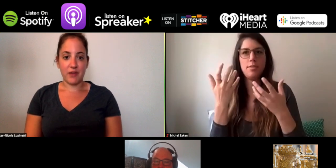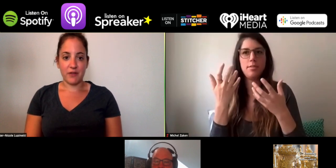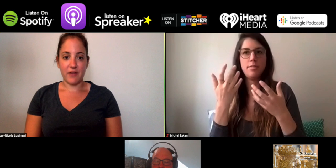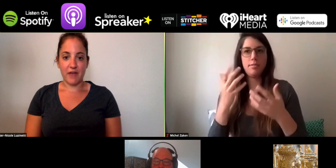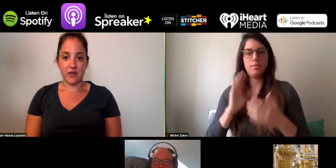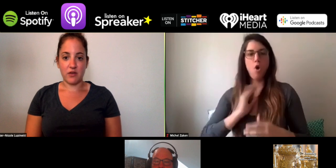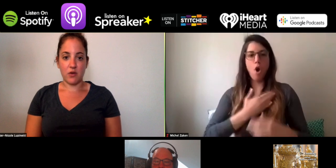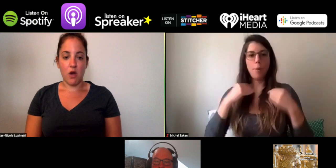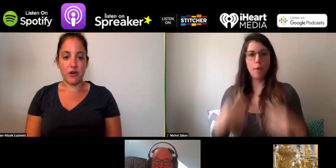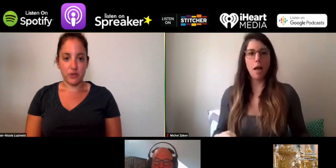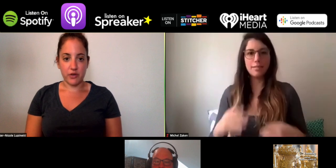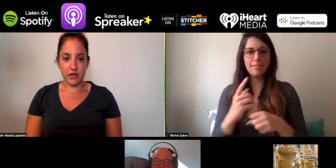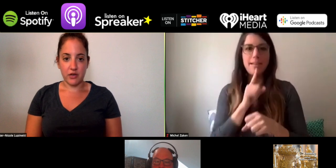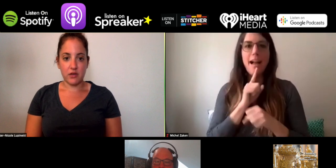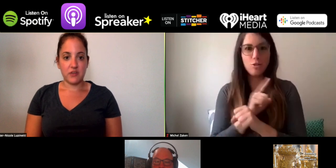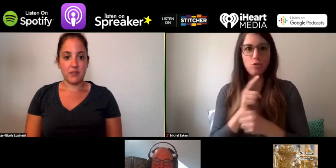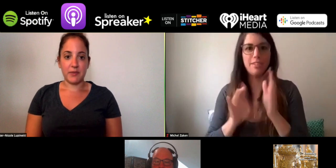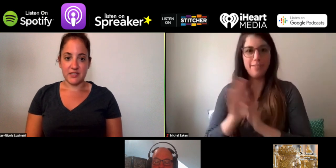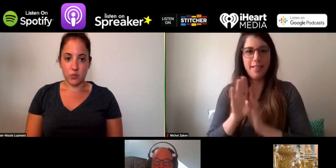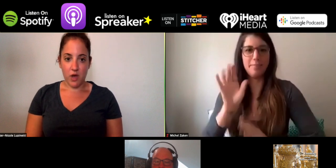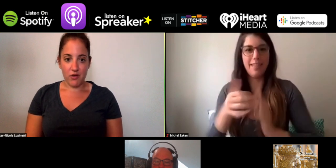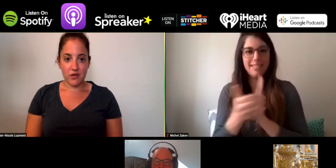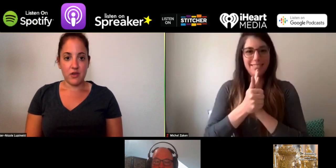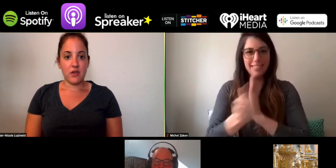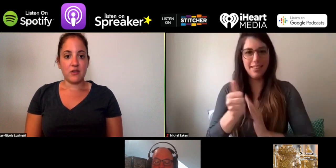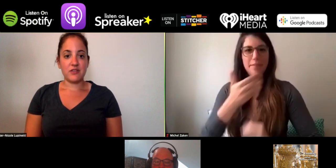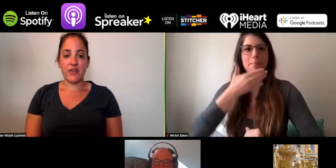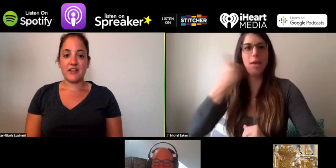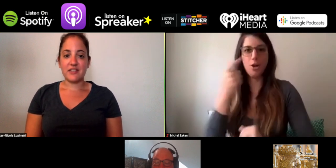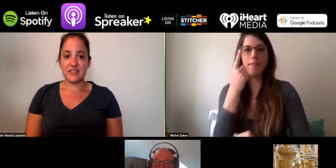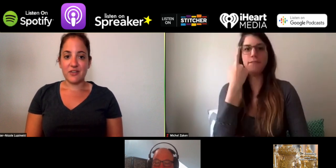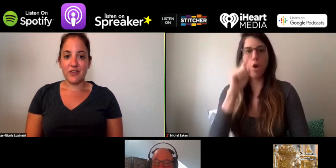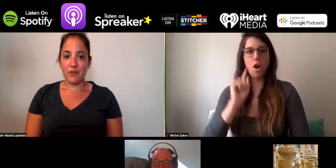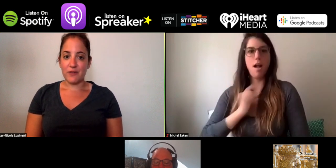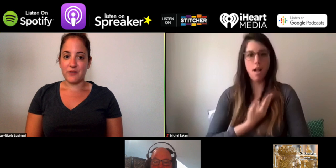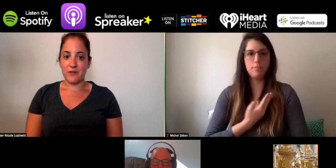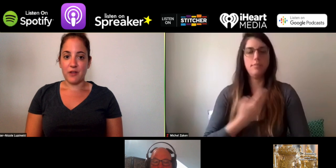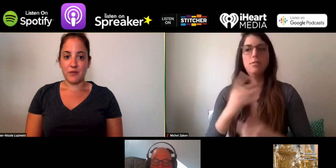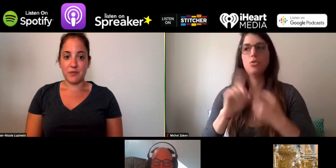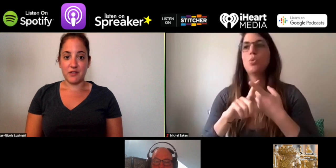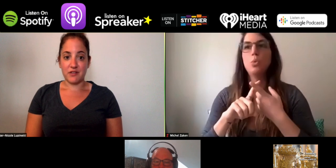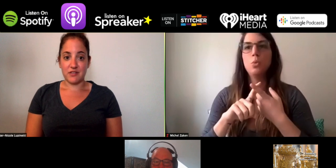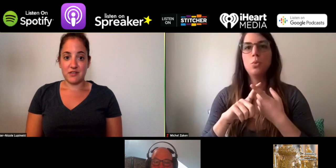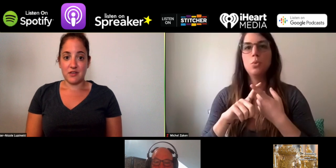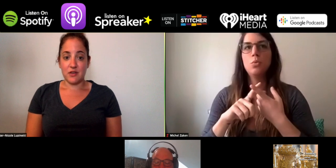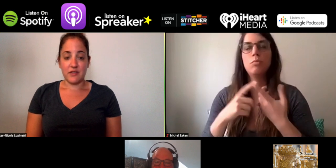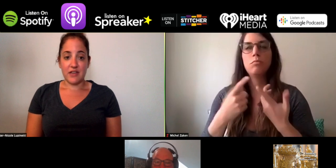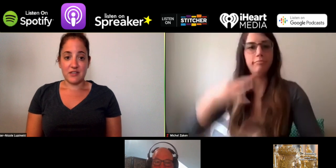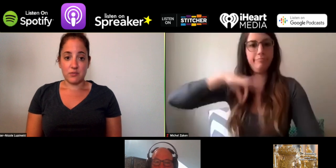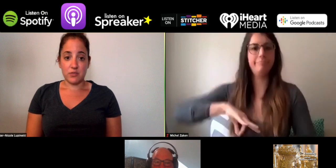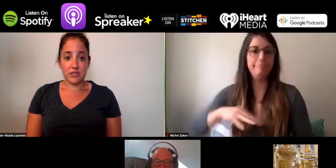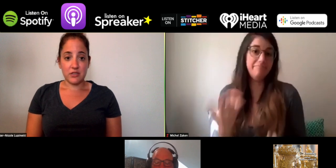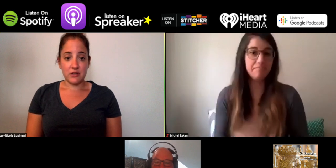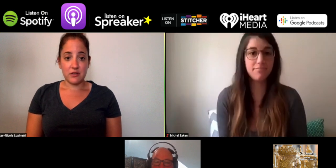have the benefit of having, you know, auditory supplements as well. So that is a skill that we have developed because that